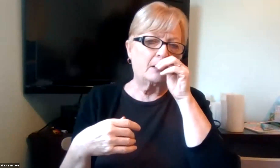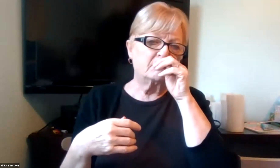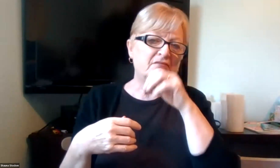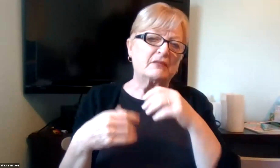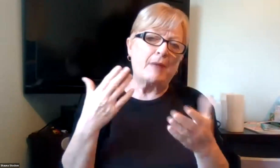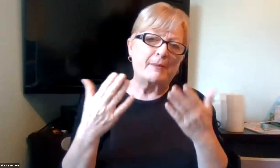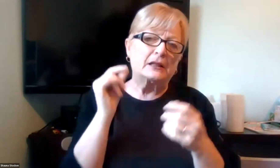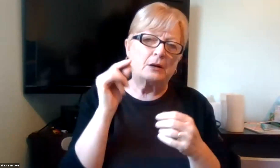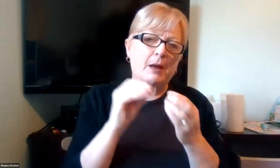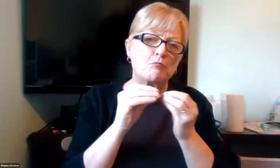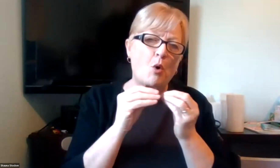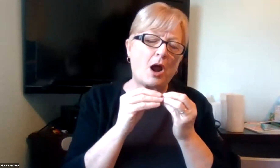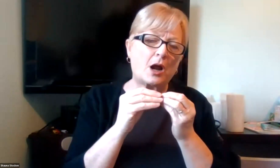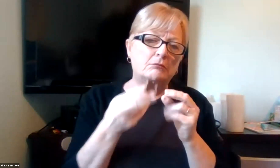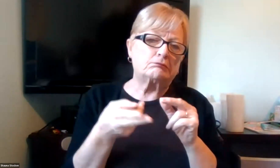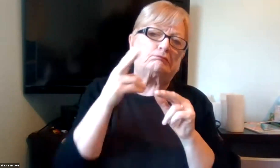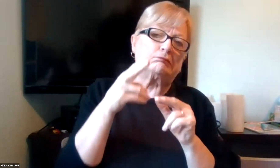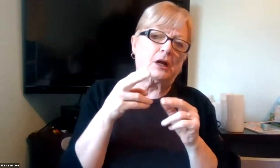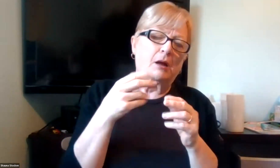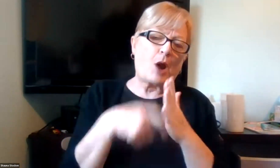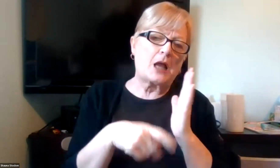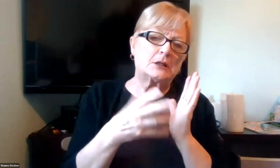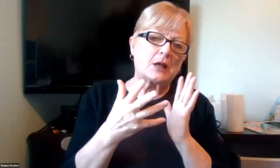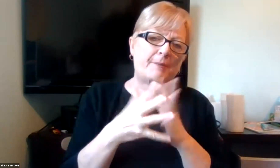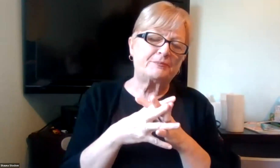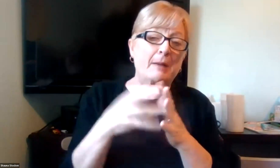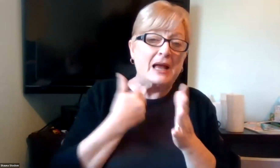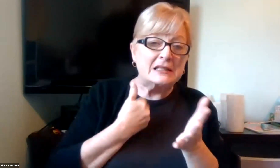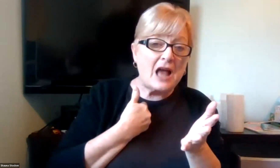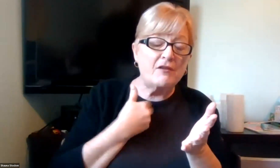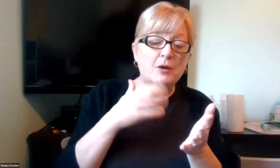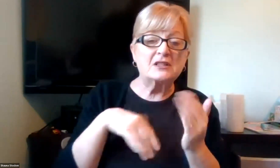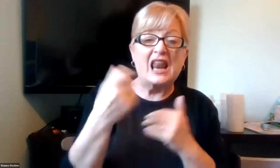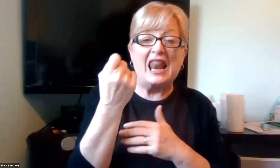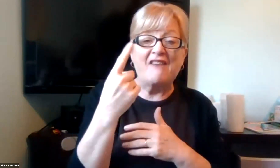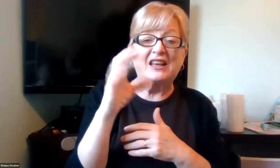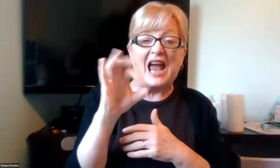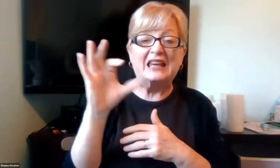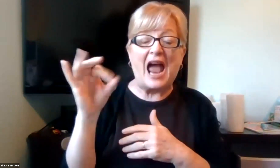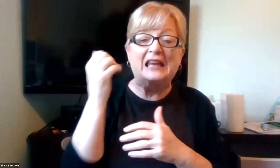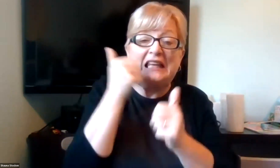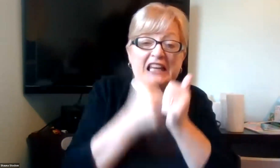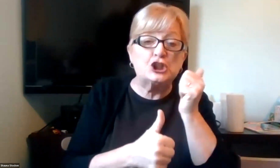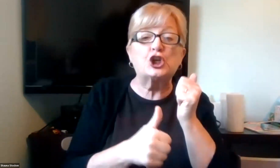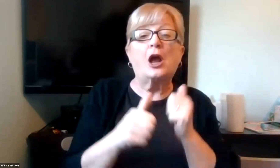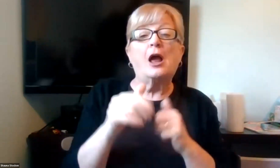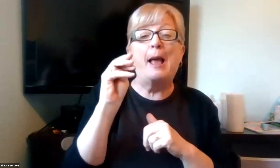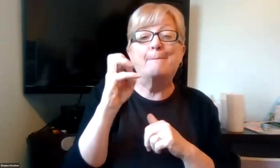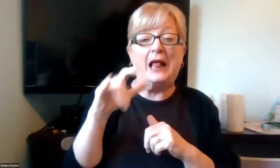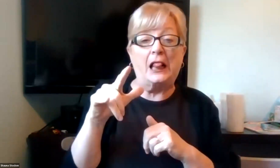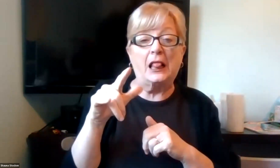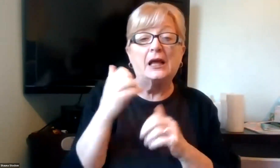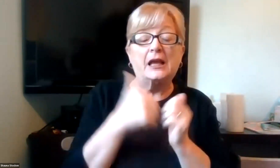up a little bit. It's like when I was doing it regularly, it was $11.99 per meal, and it might